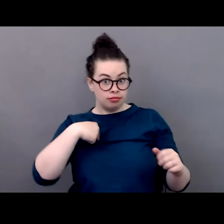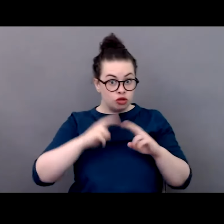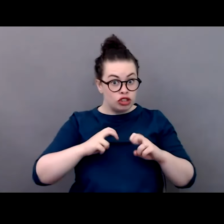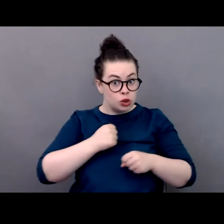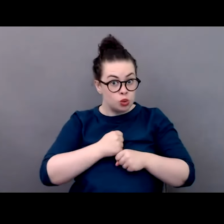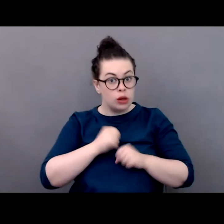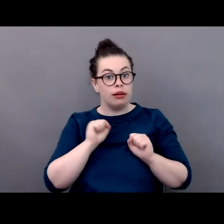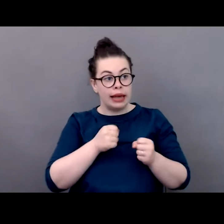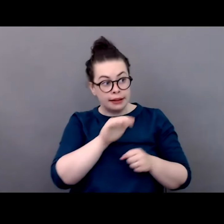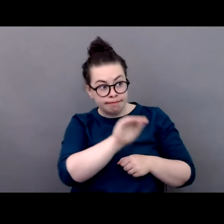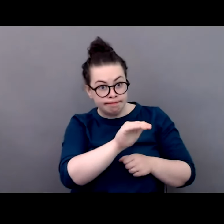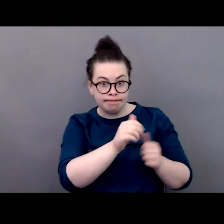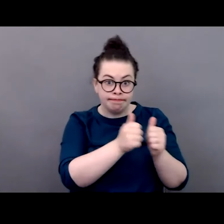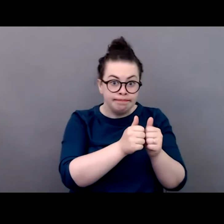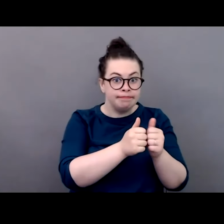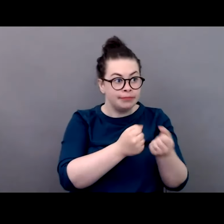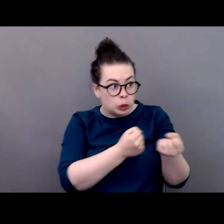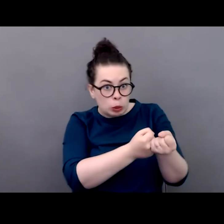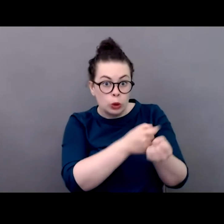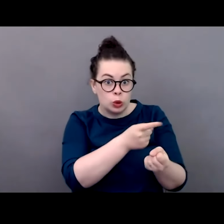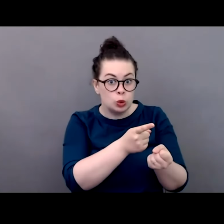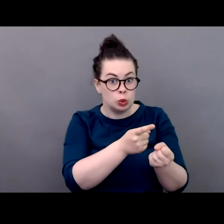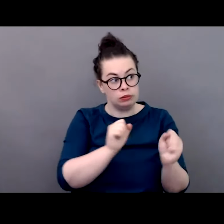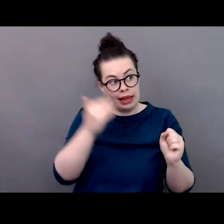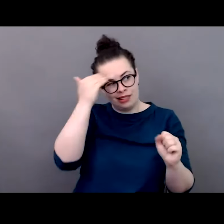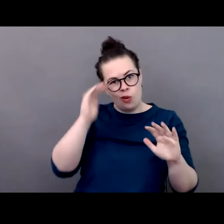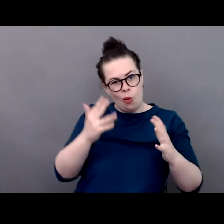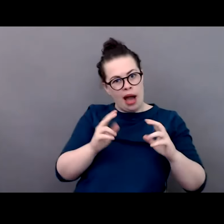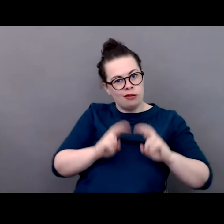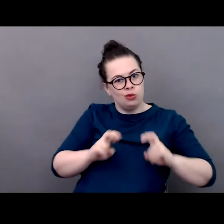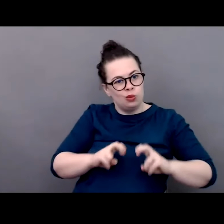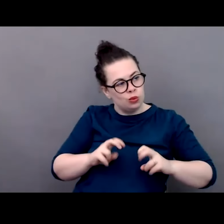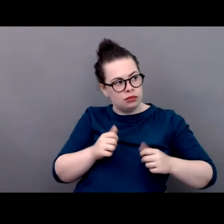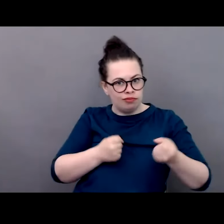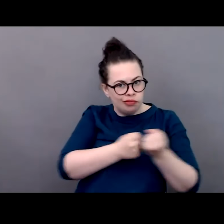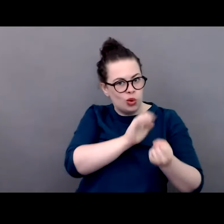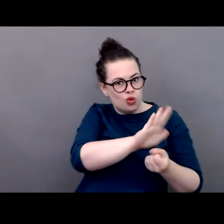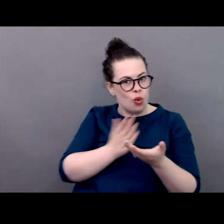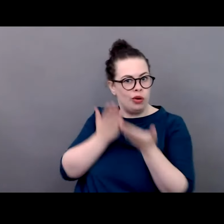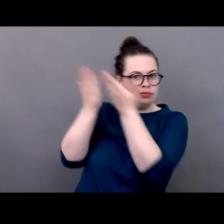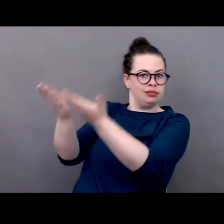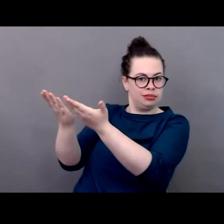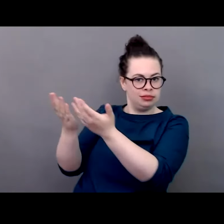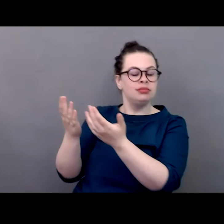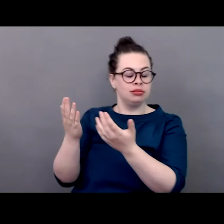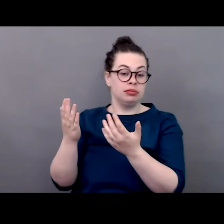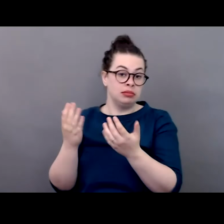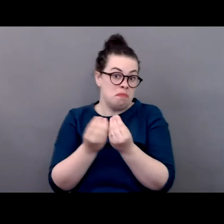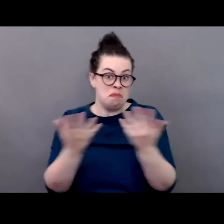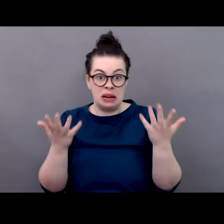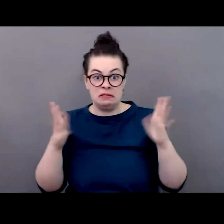do that. And you can support their lawyers if they're willing to help, or you can support the applicants themselves to draft a specific